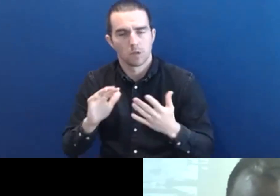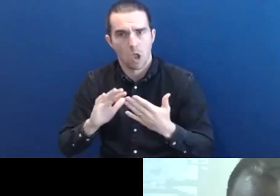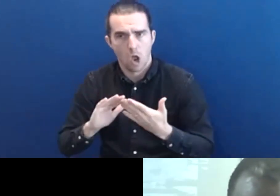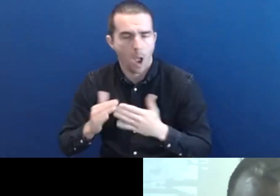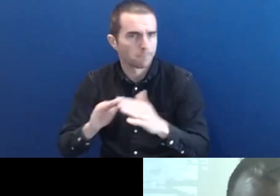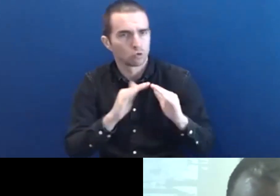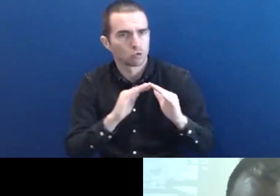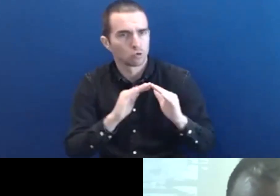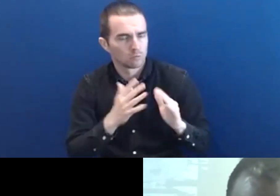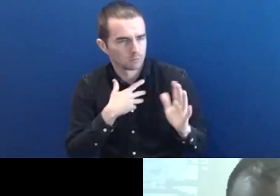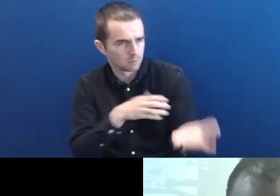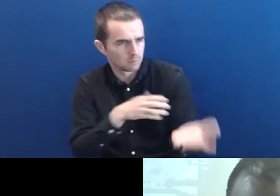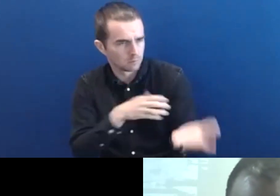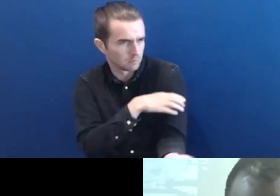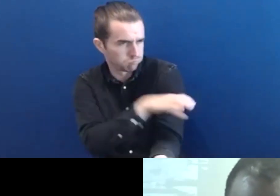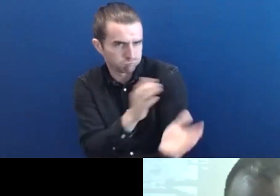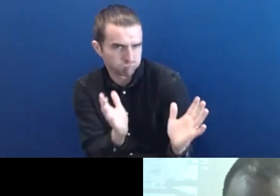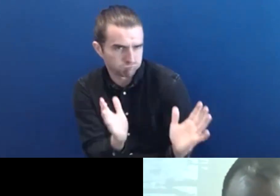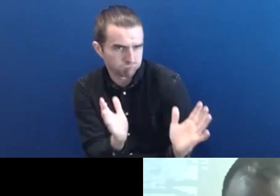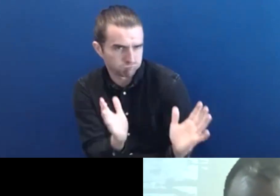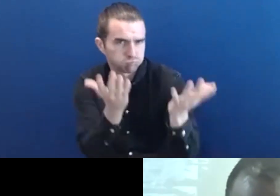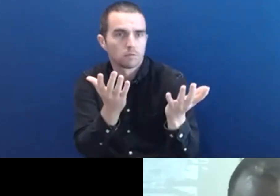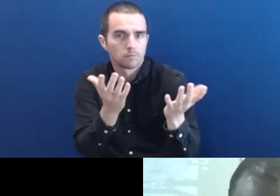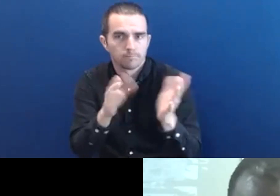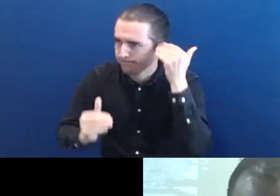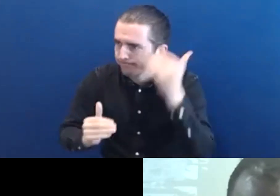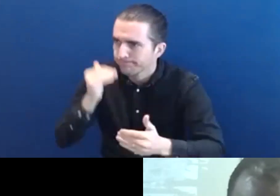further the Foundation for